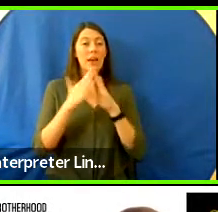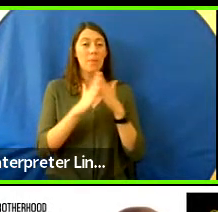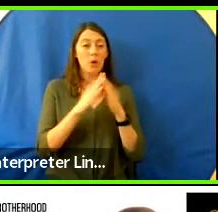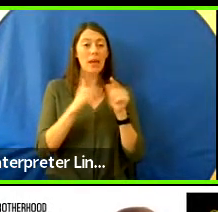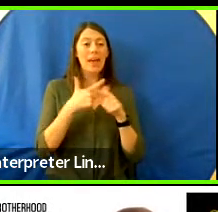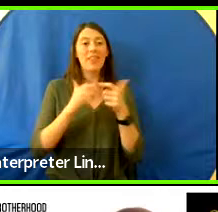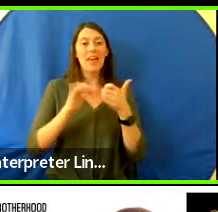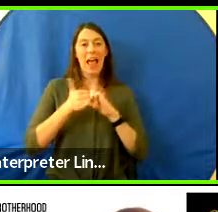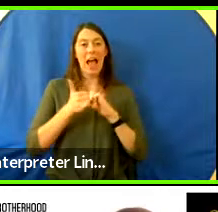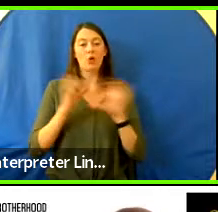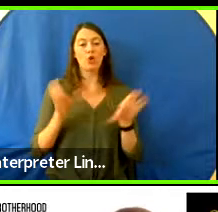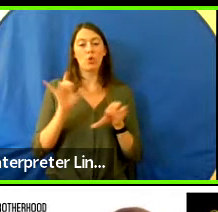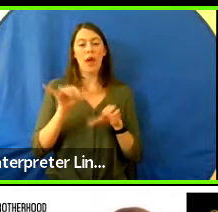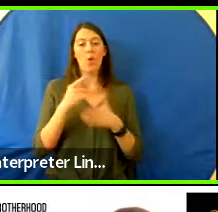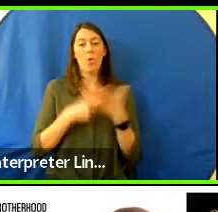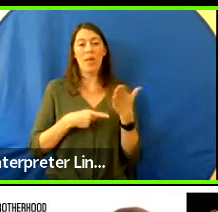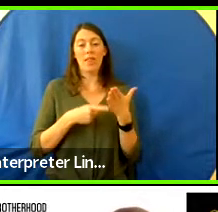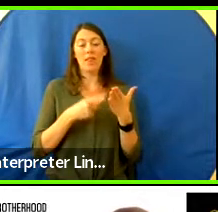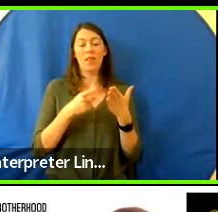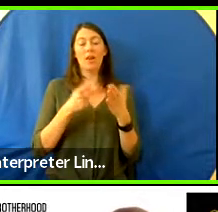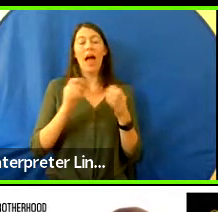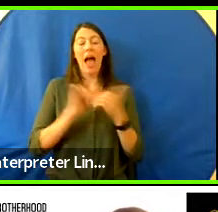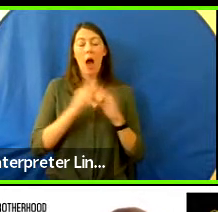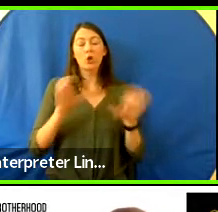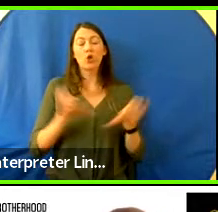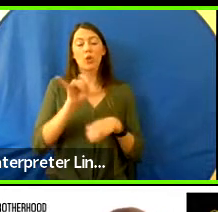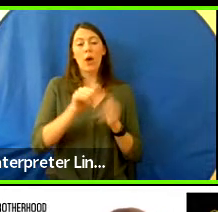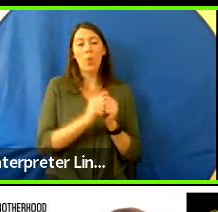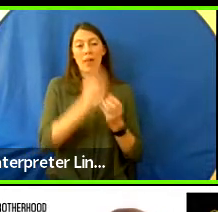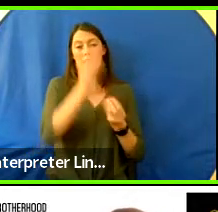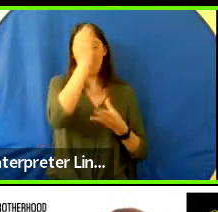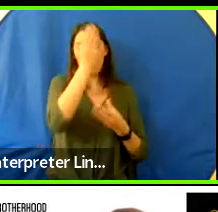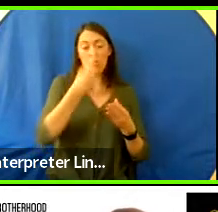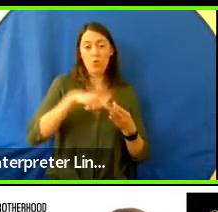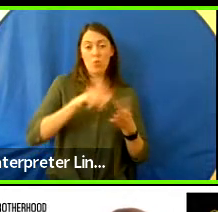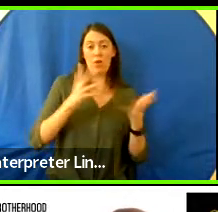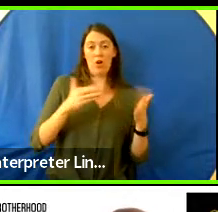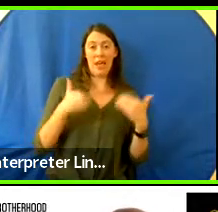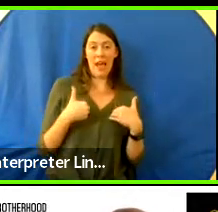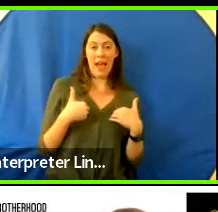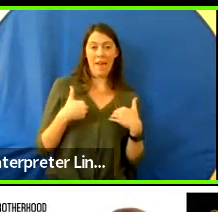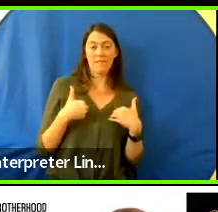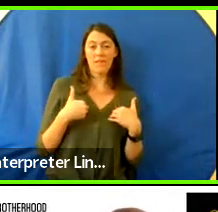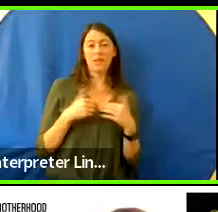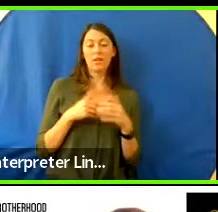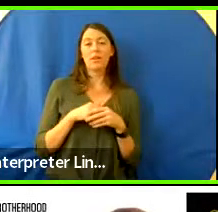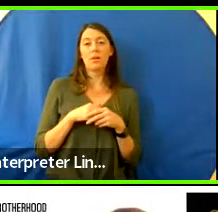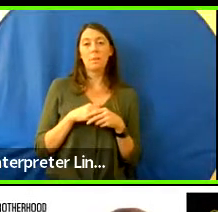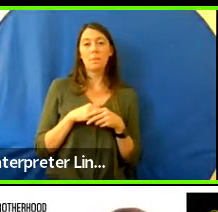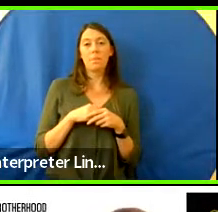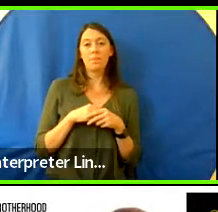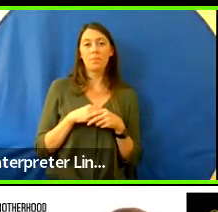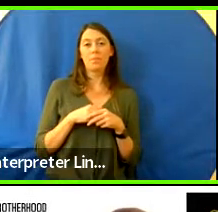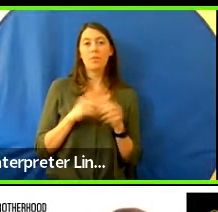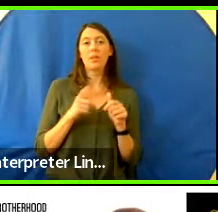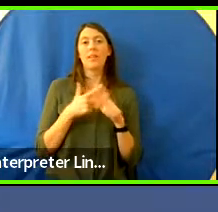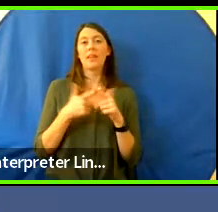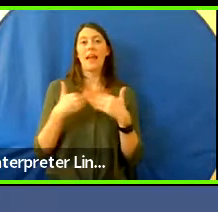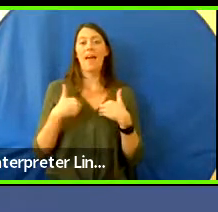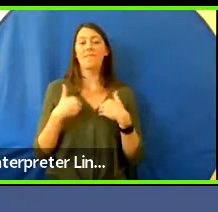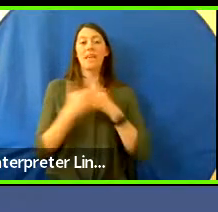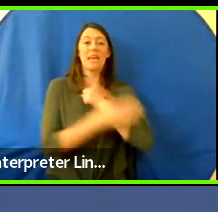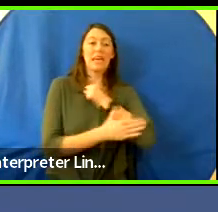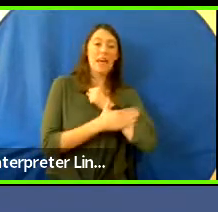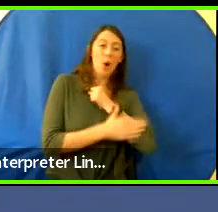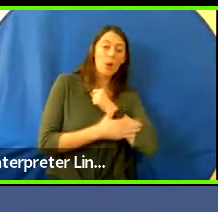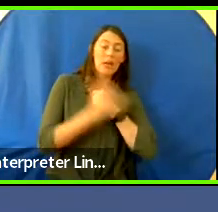and resources should and could remain open between county and government structures and community-based organizations